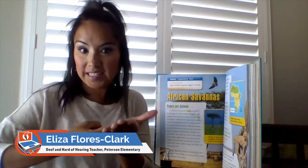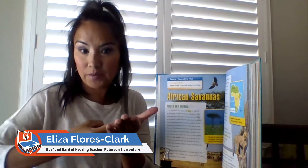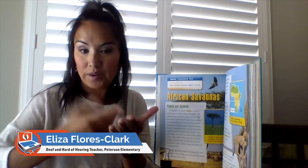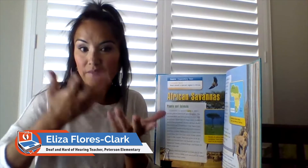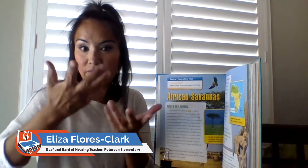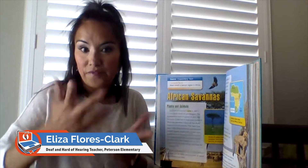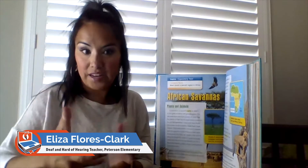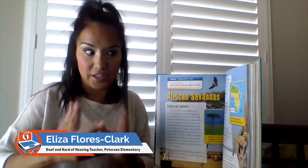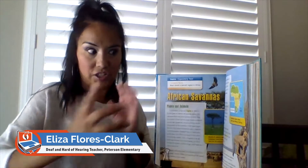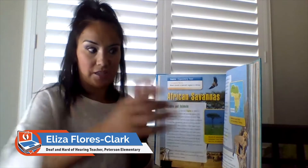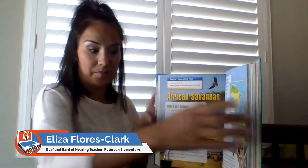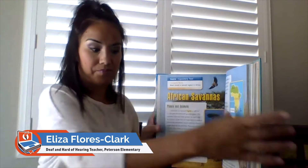when I'm